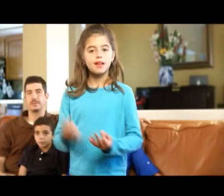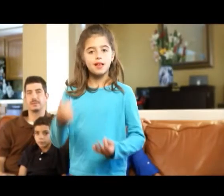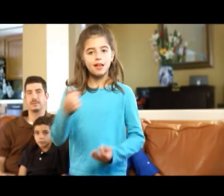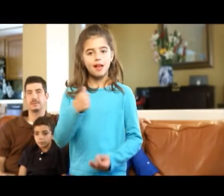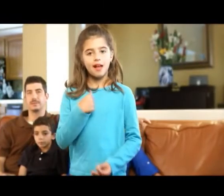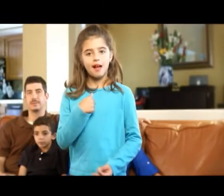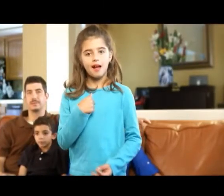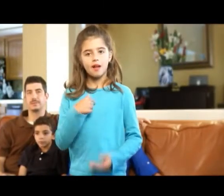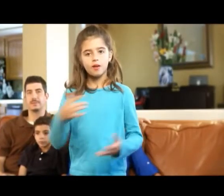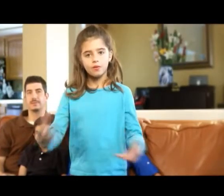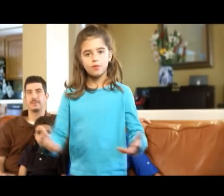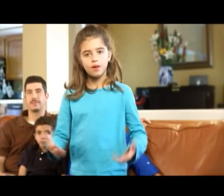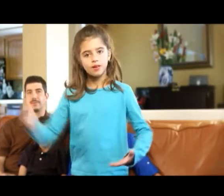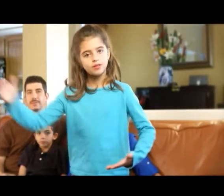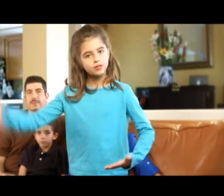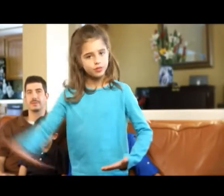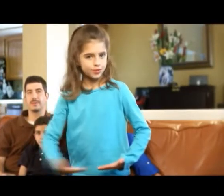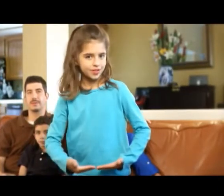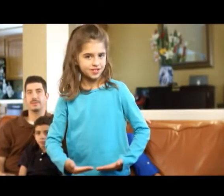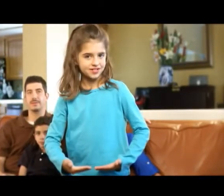I'd like to introduce my family.